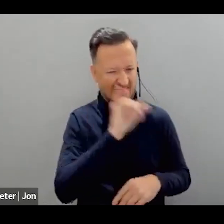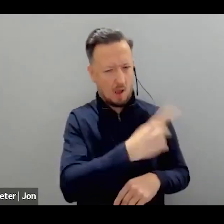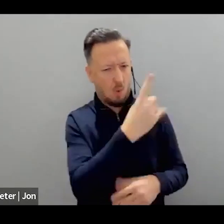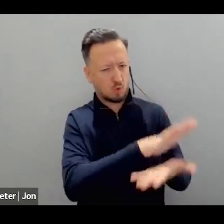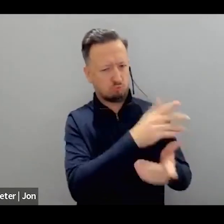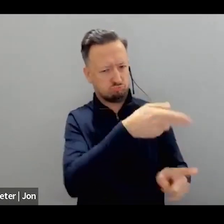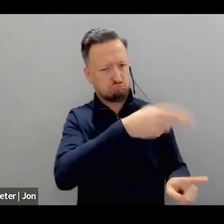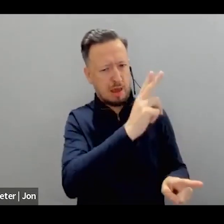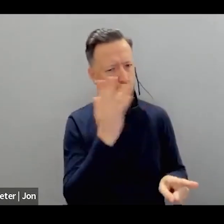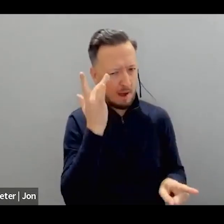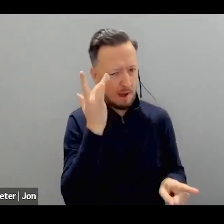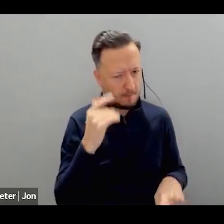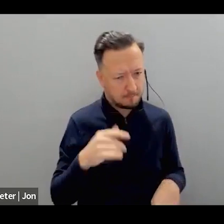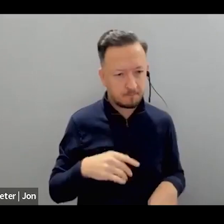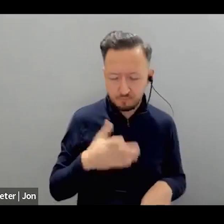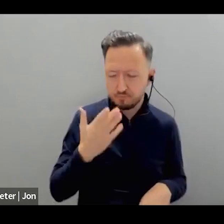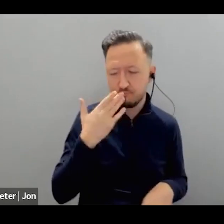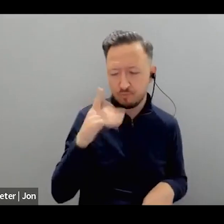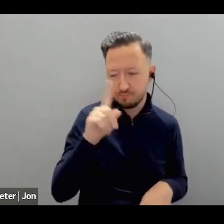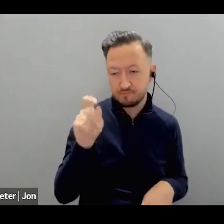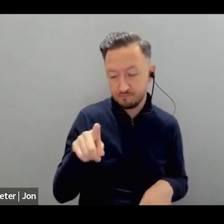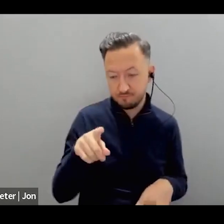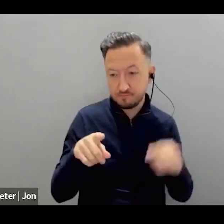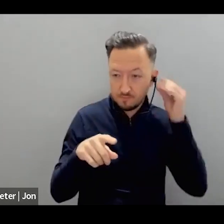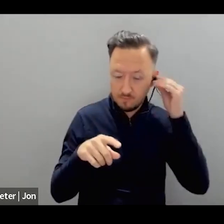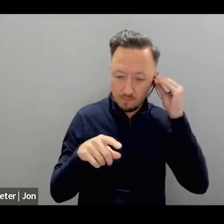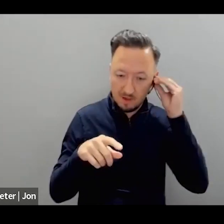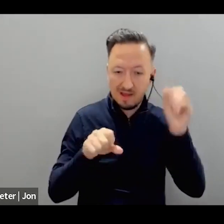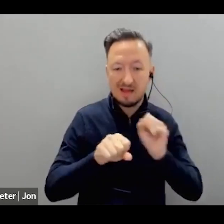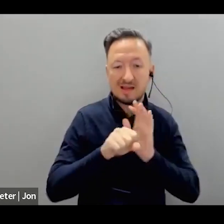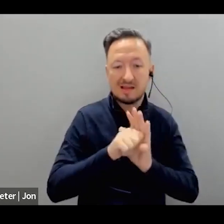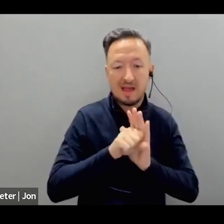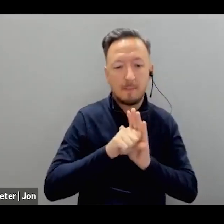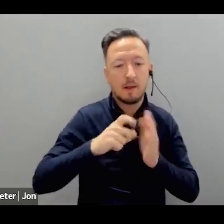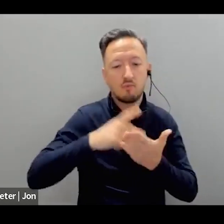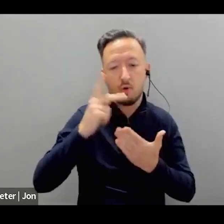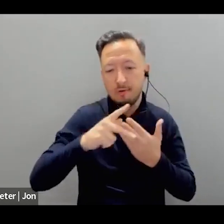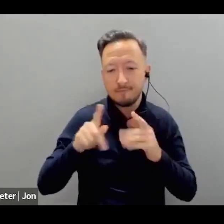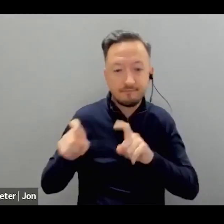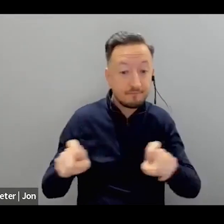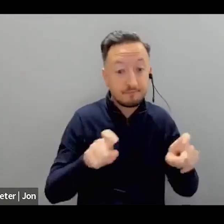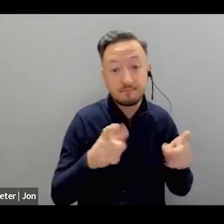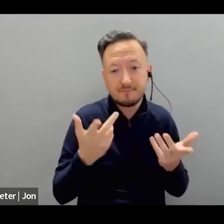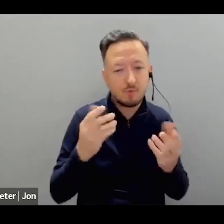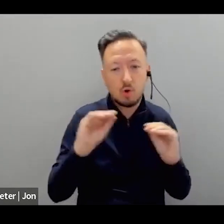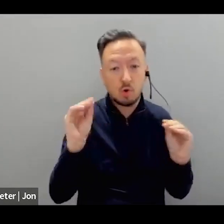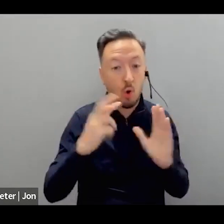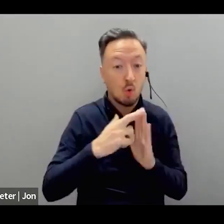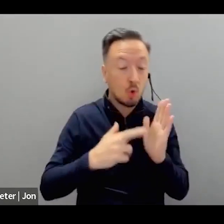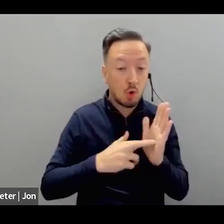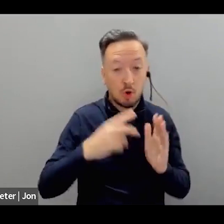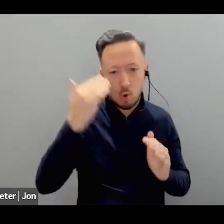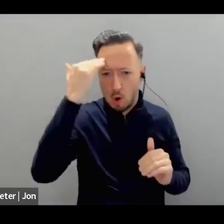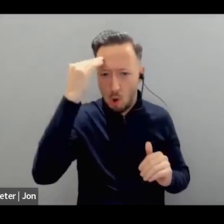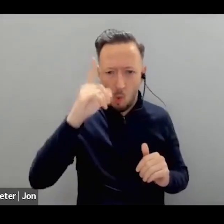good question. And like everything else with our sampling program, the rules and stuff, there are no like absolutes. Like,